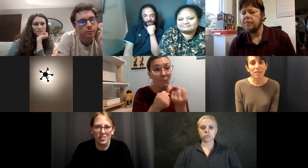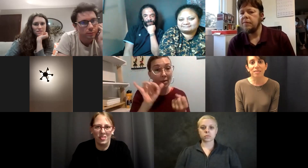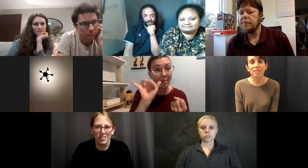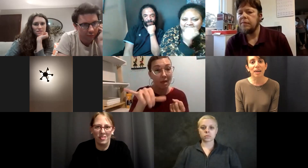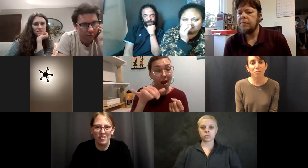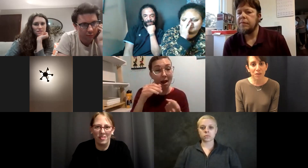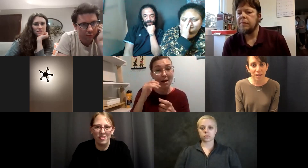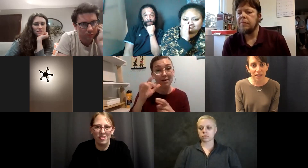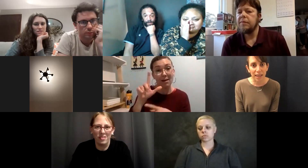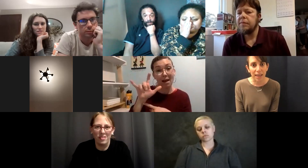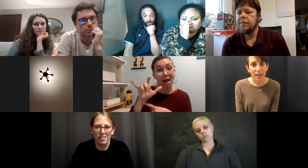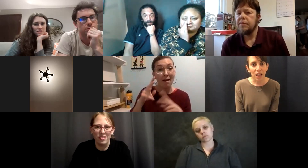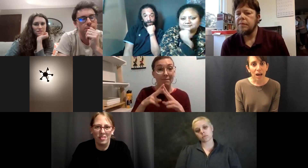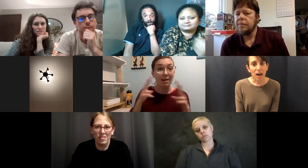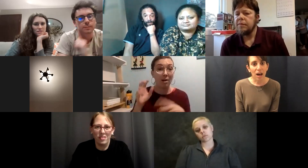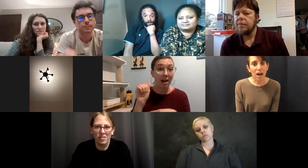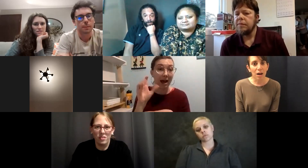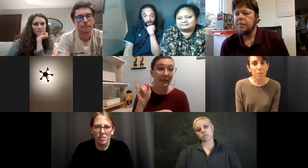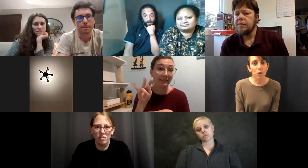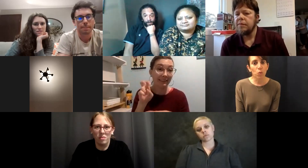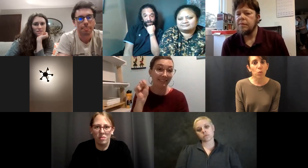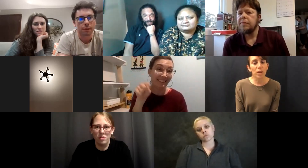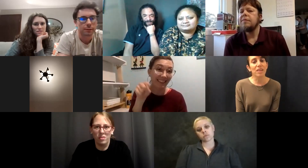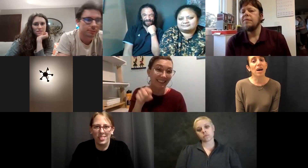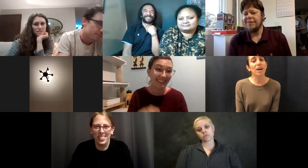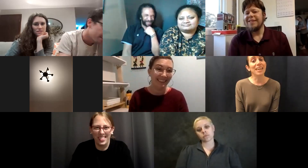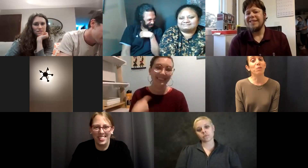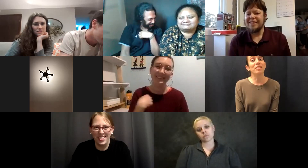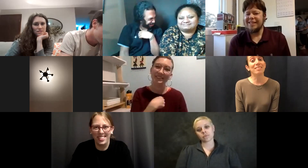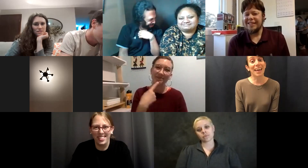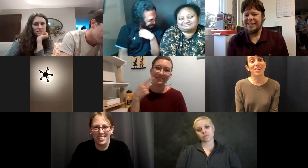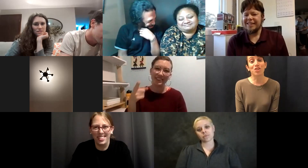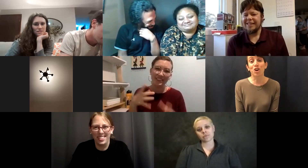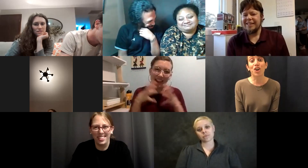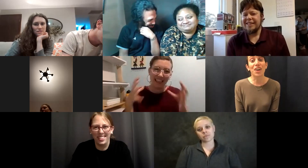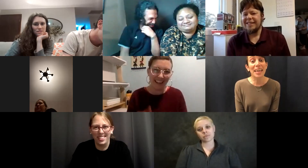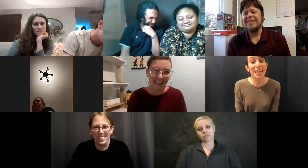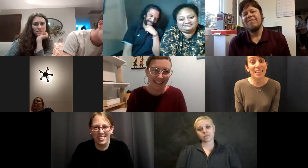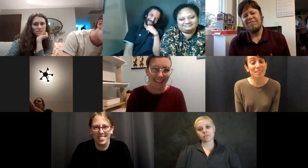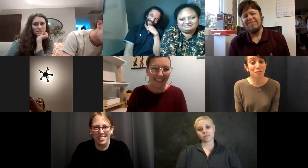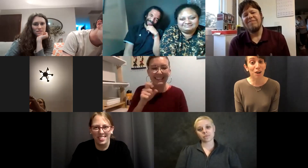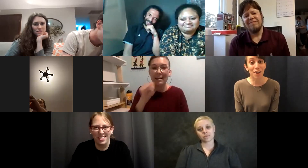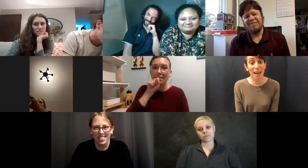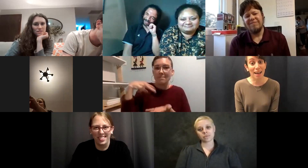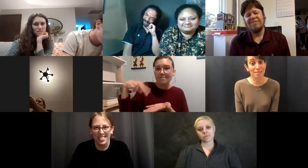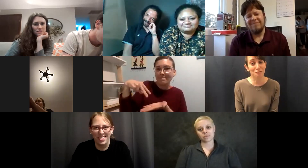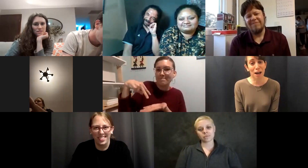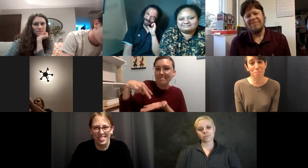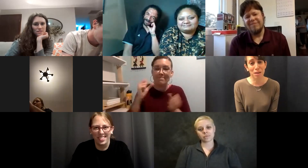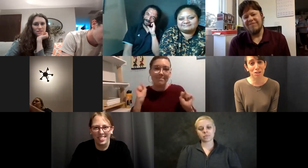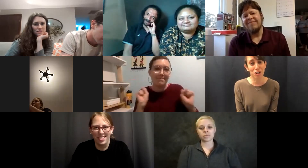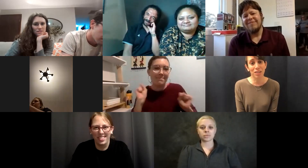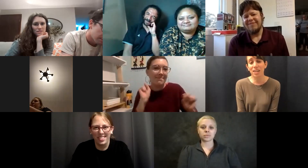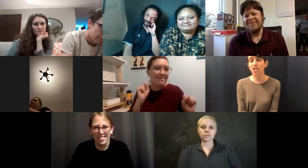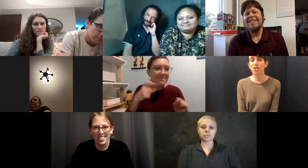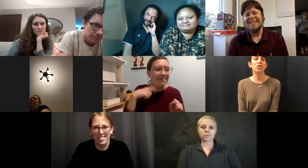2, definitely, I would say that your daughter is very active. I